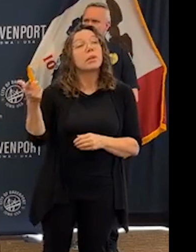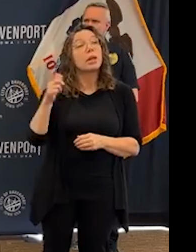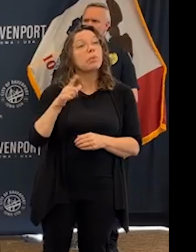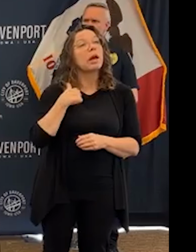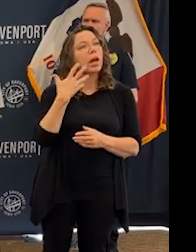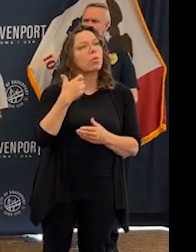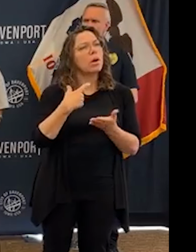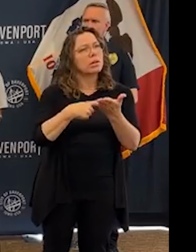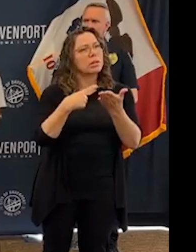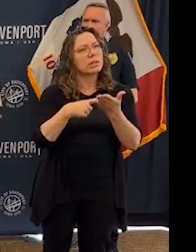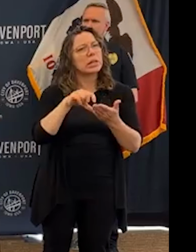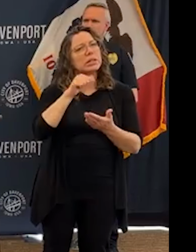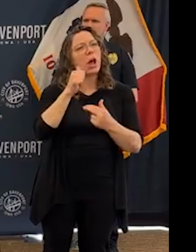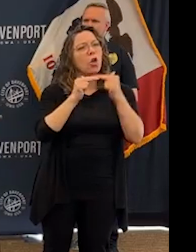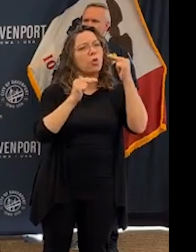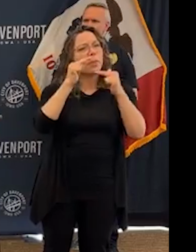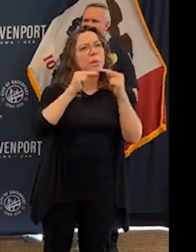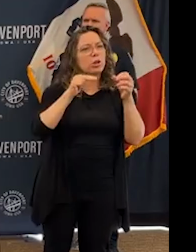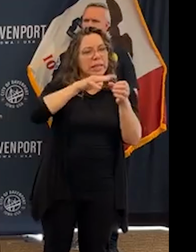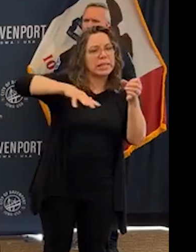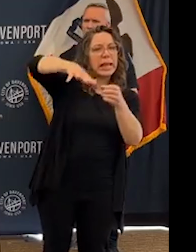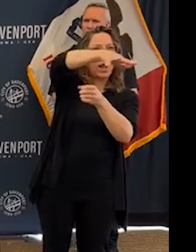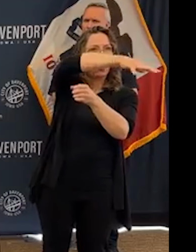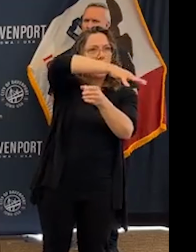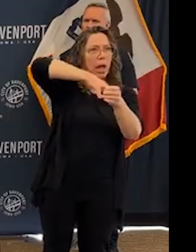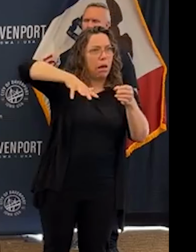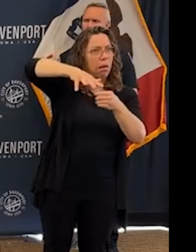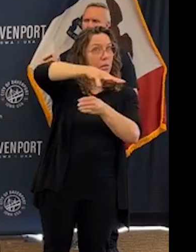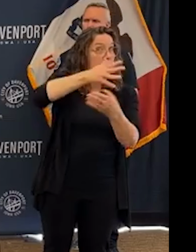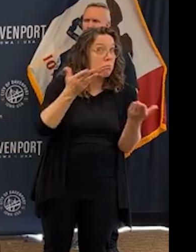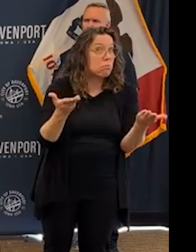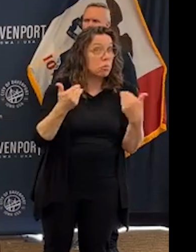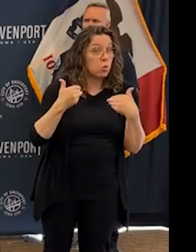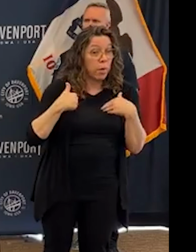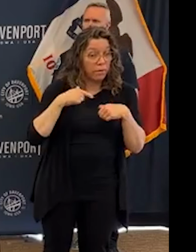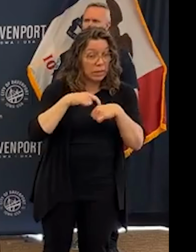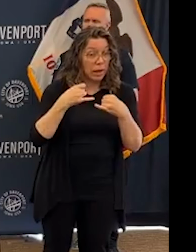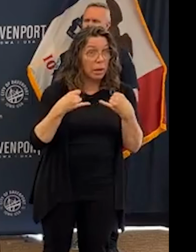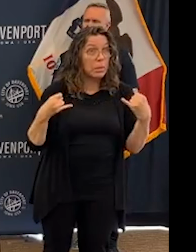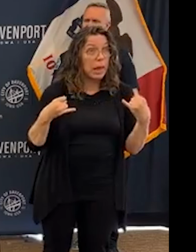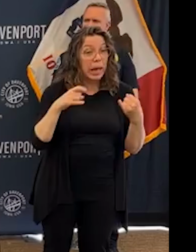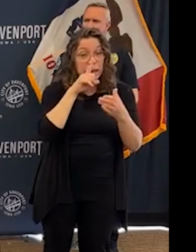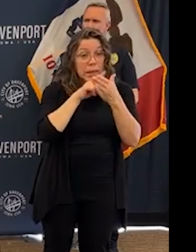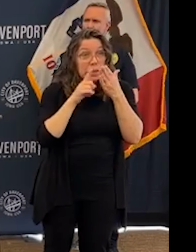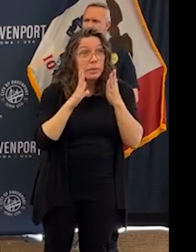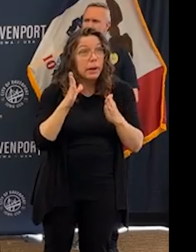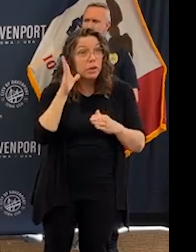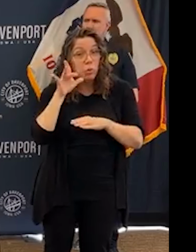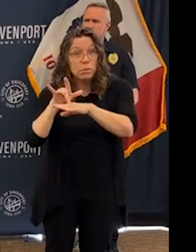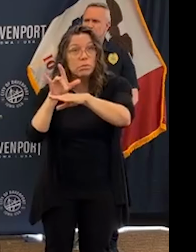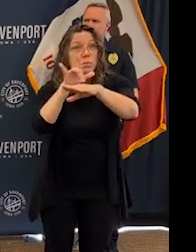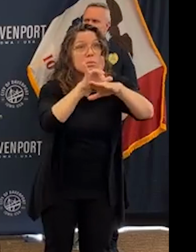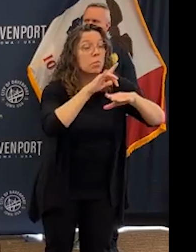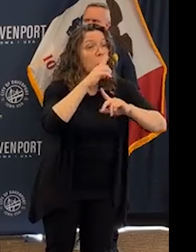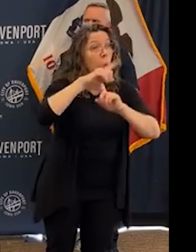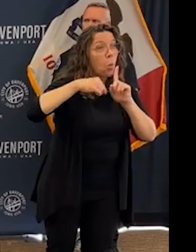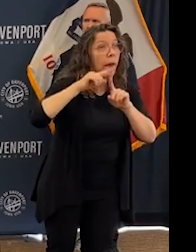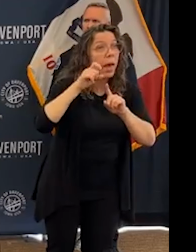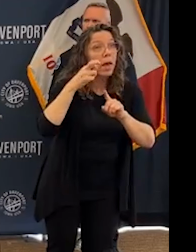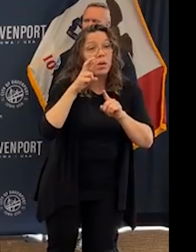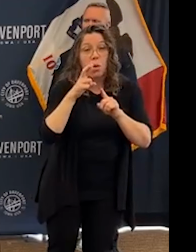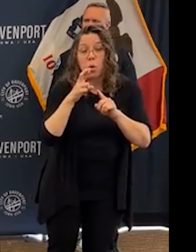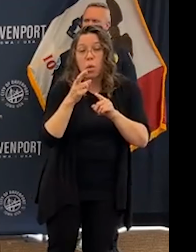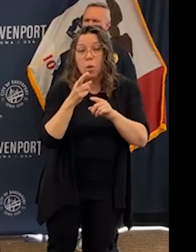kind of a timeline of when there might be inspectors sent or assurances made to folks that are